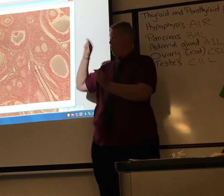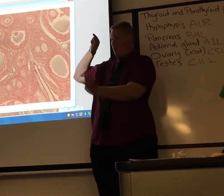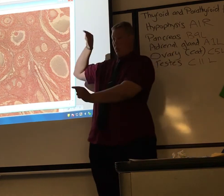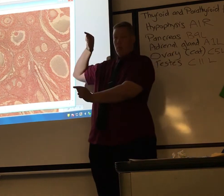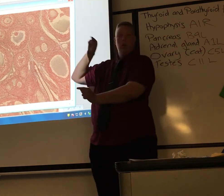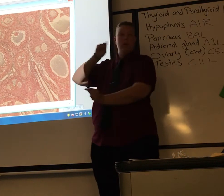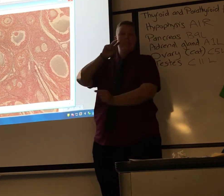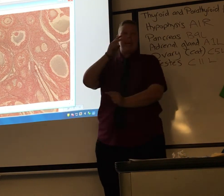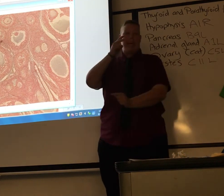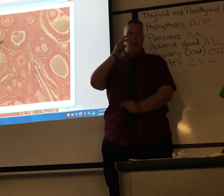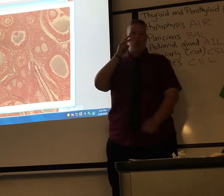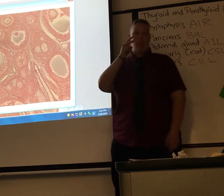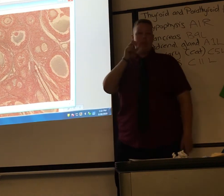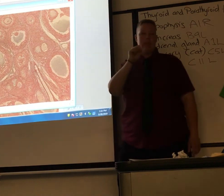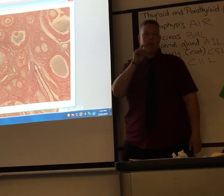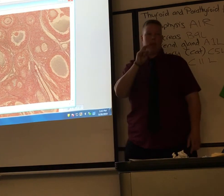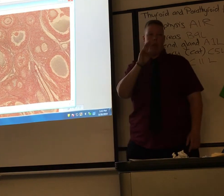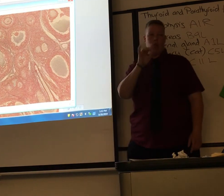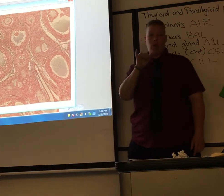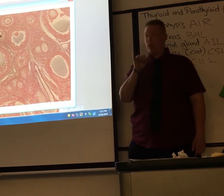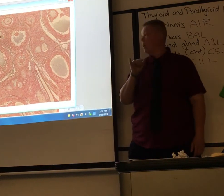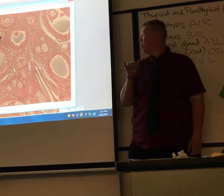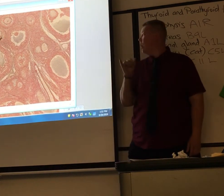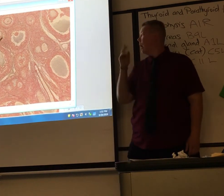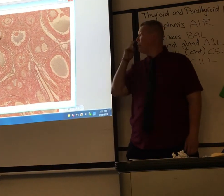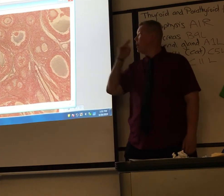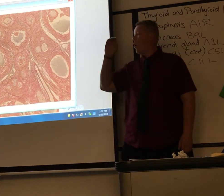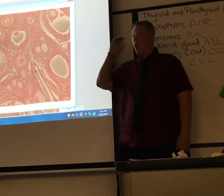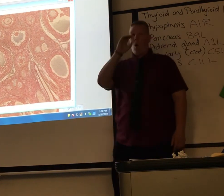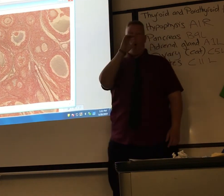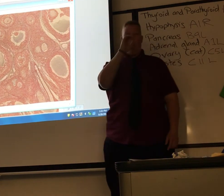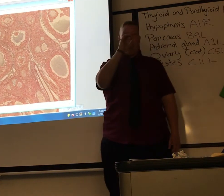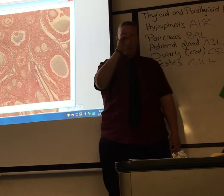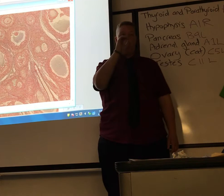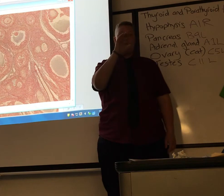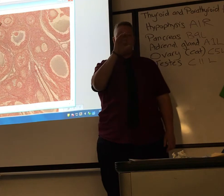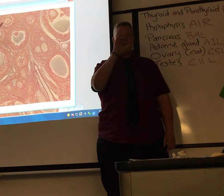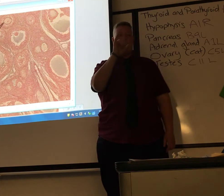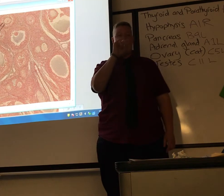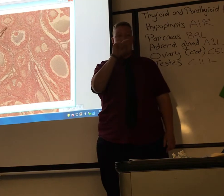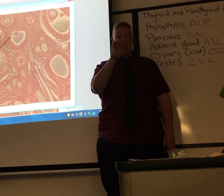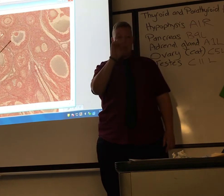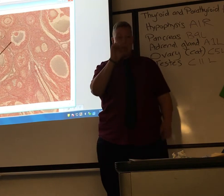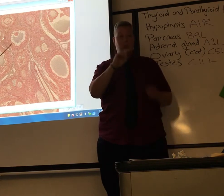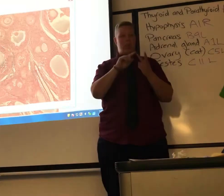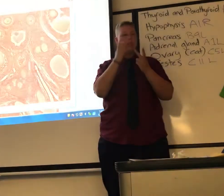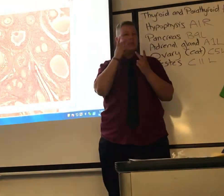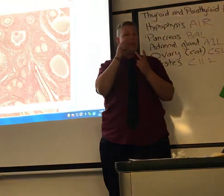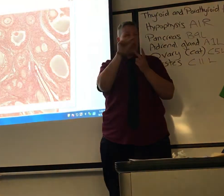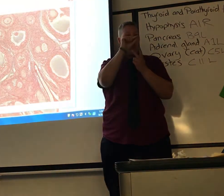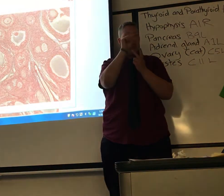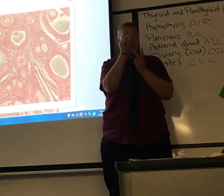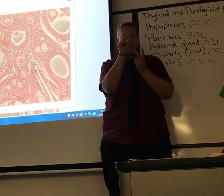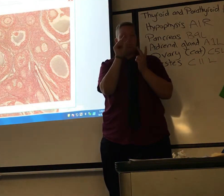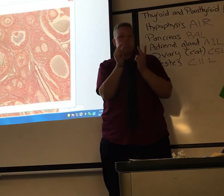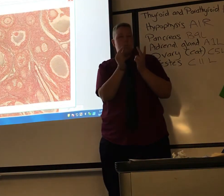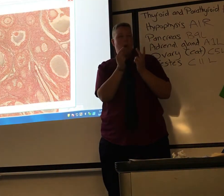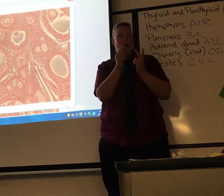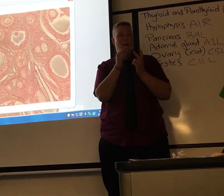Secondary. Second, I see the oocyte. I see little pockets of fluid. Okay, yeah, that's what I see. Again, all